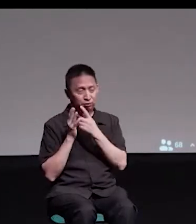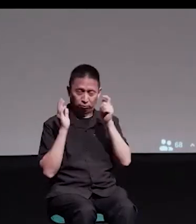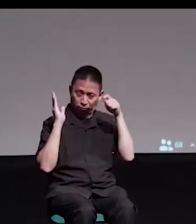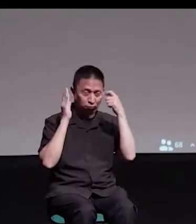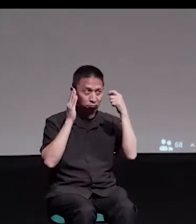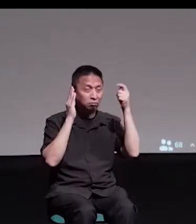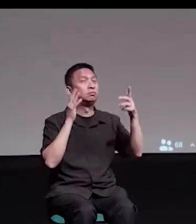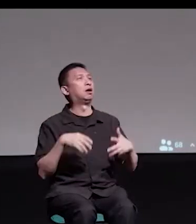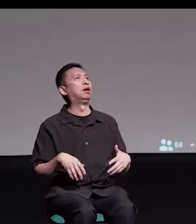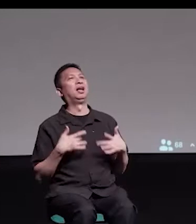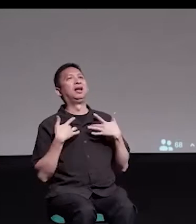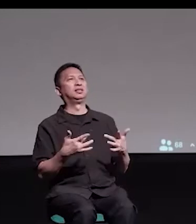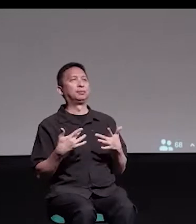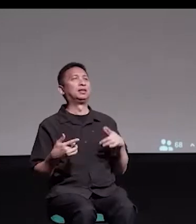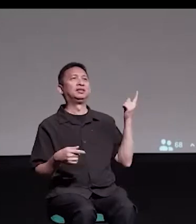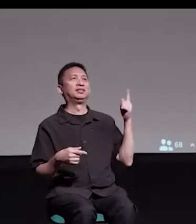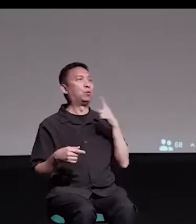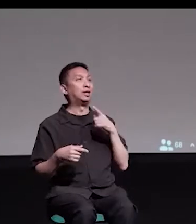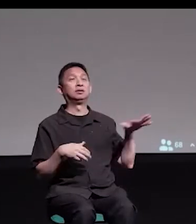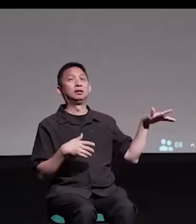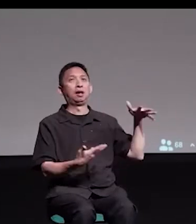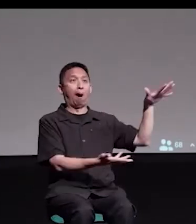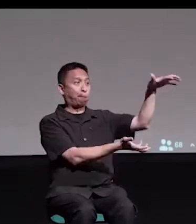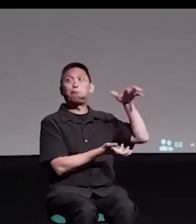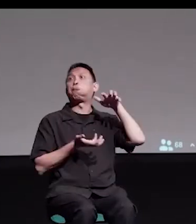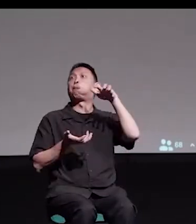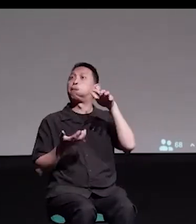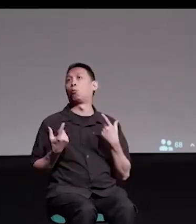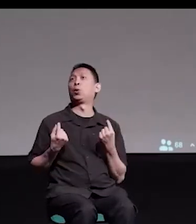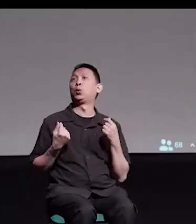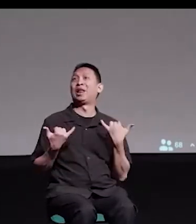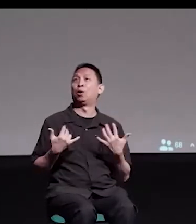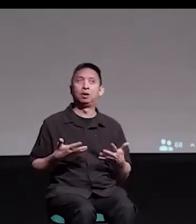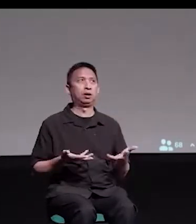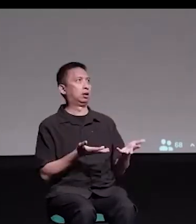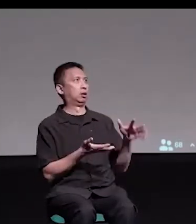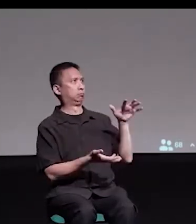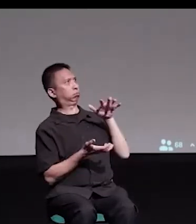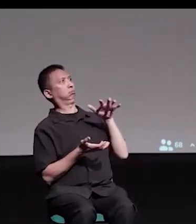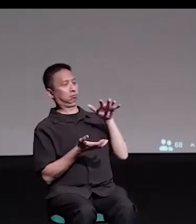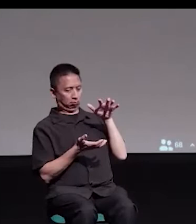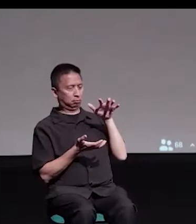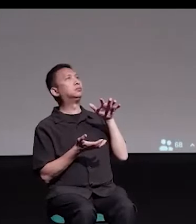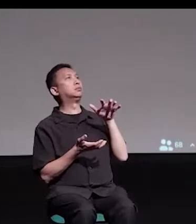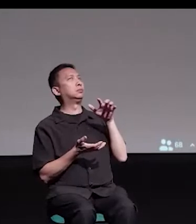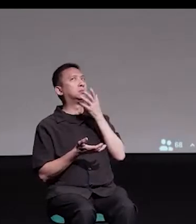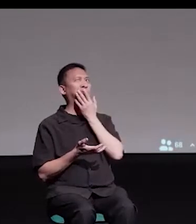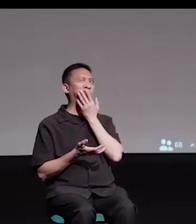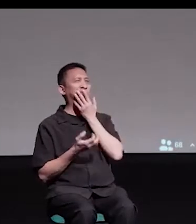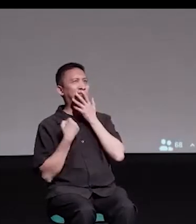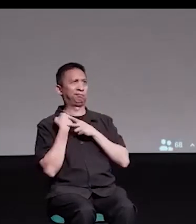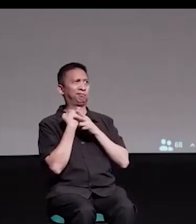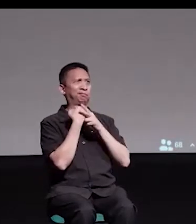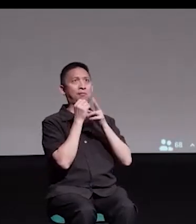somebody is like, I have all this stuff. What now? What do I do? And so